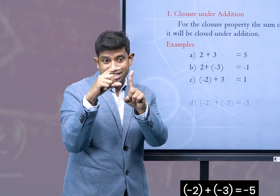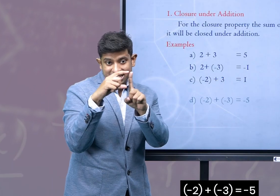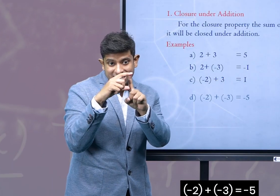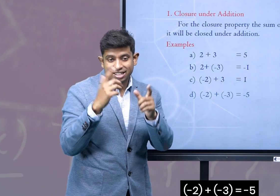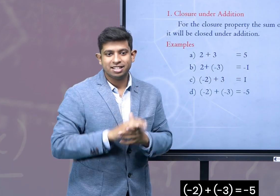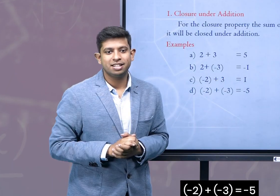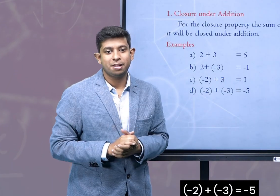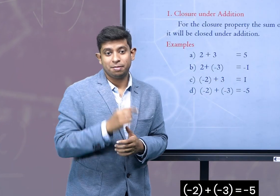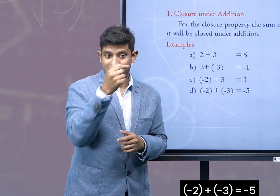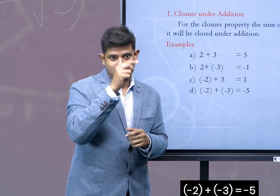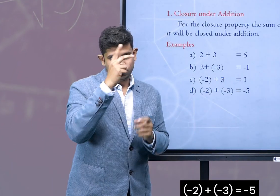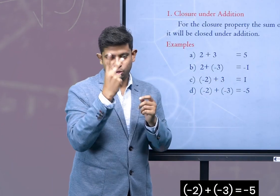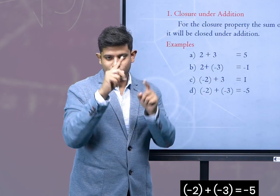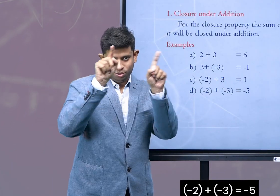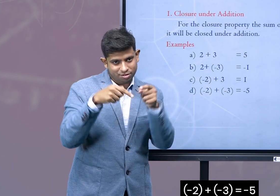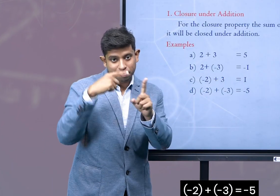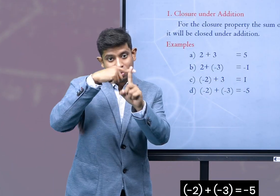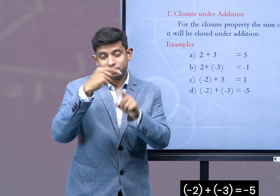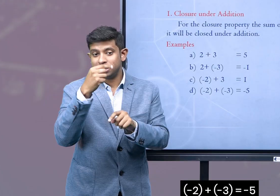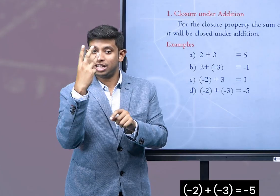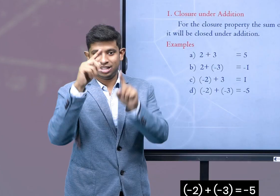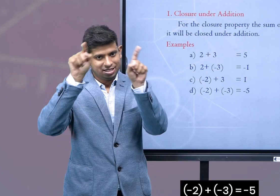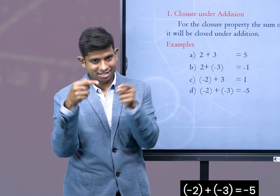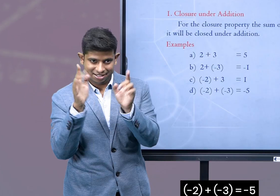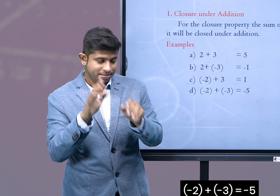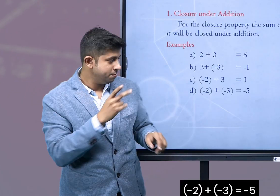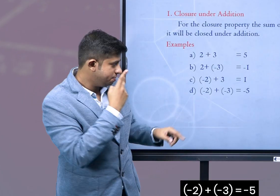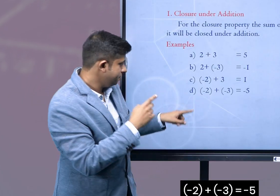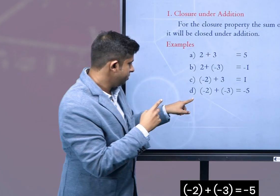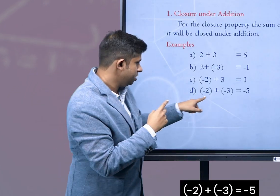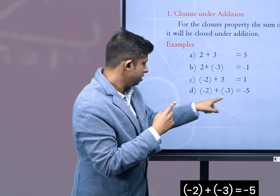Minus 2 plus of minus 3 is equal to minus 5.